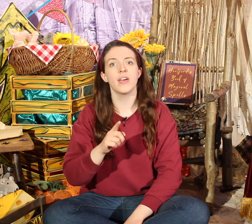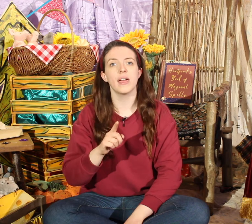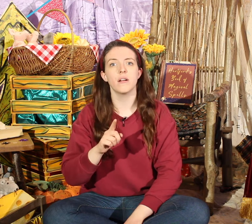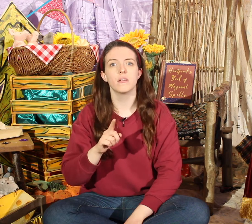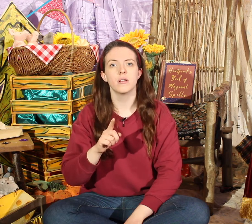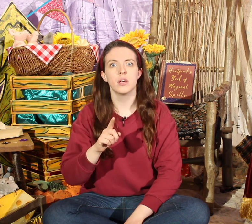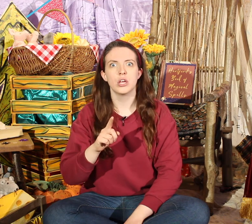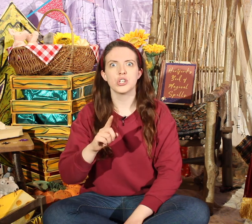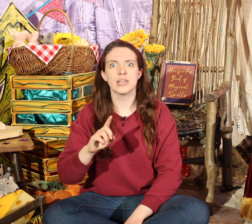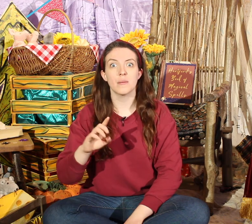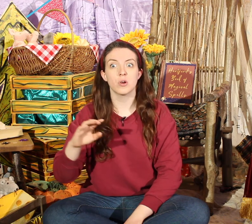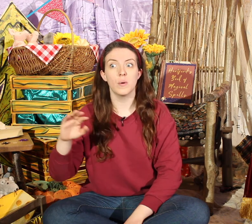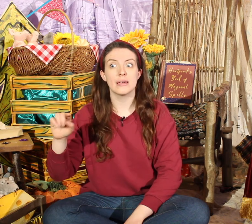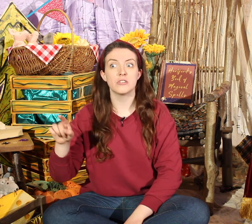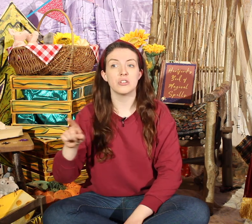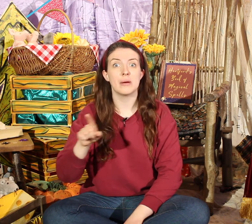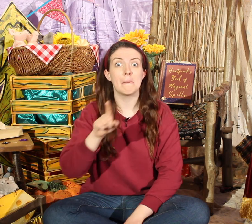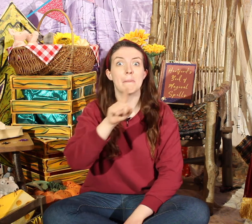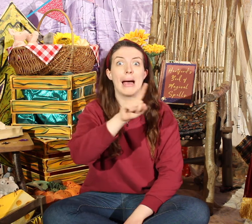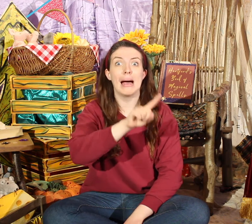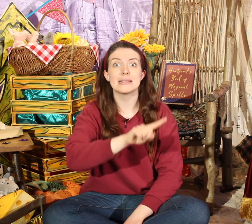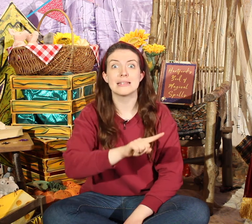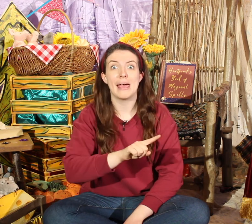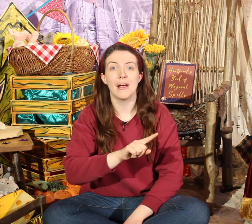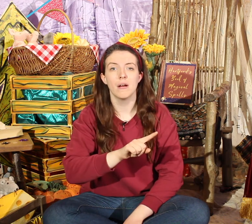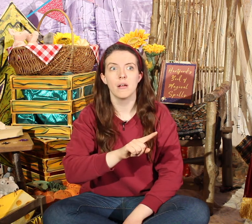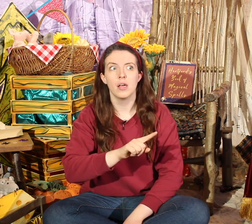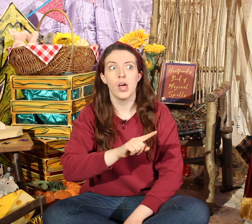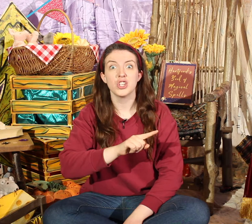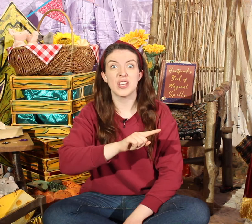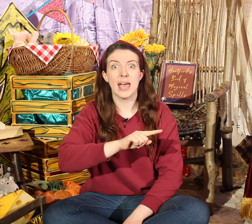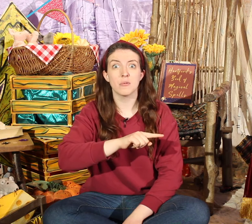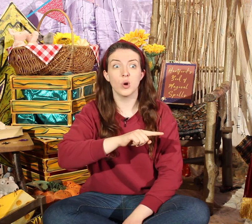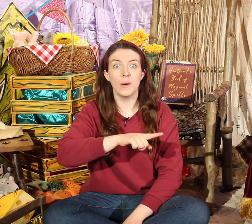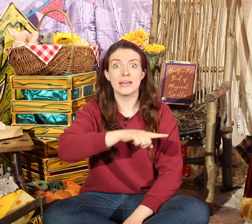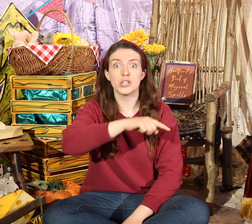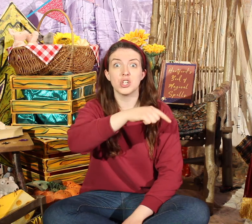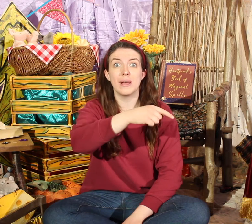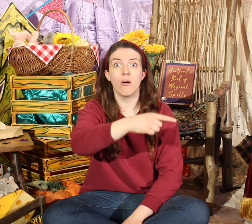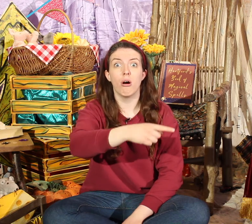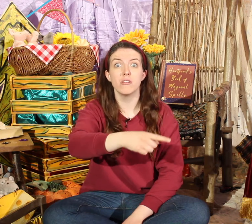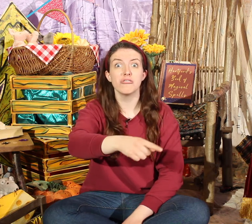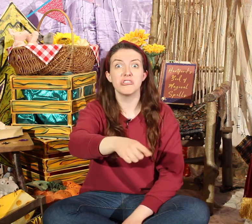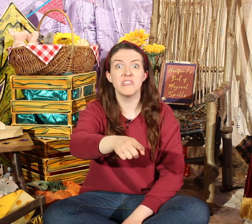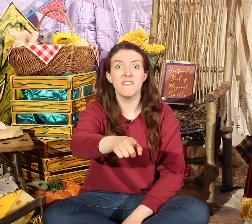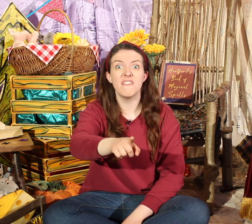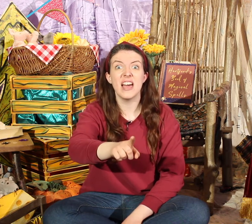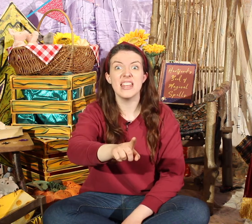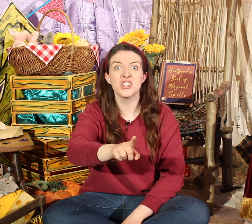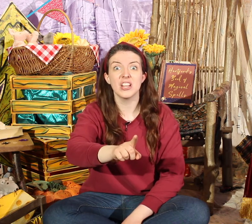hare. She kept going as she went past the hare. She kept going as she went on to the finish